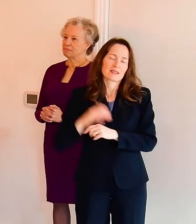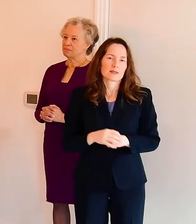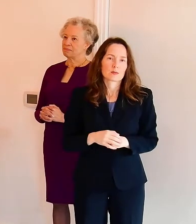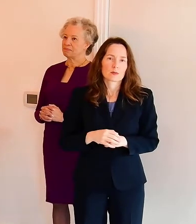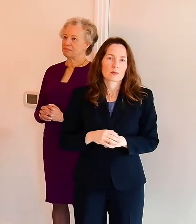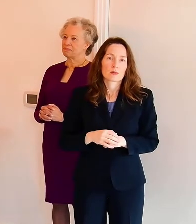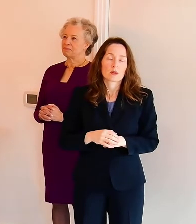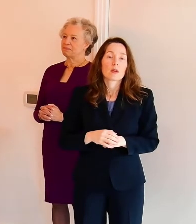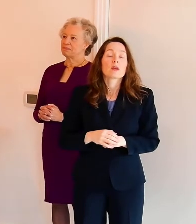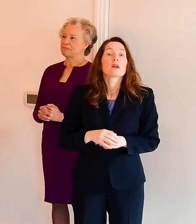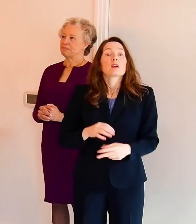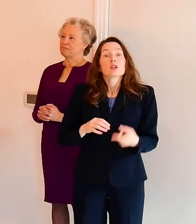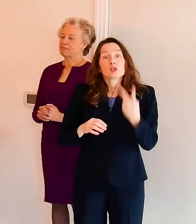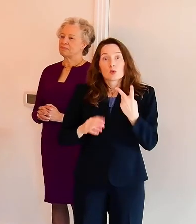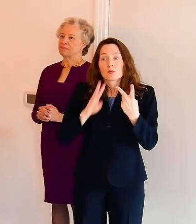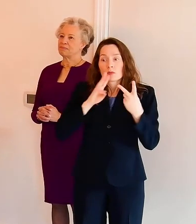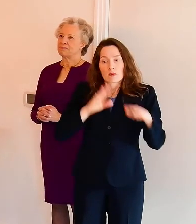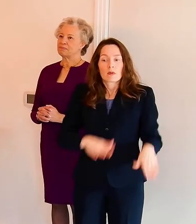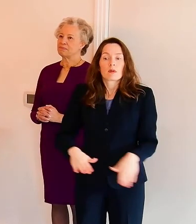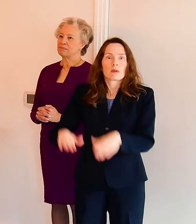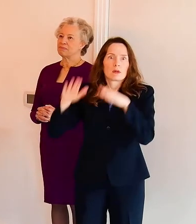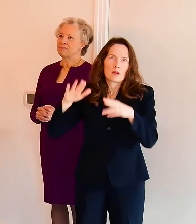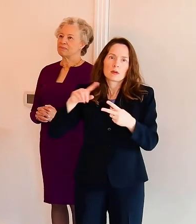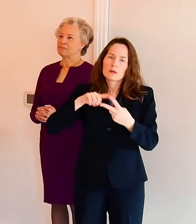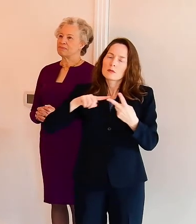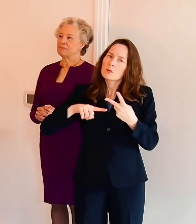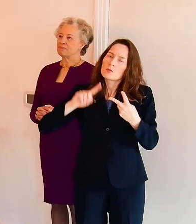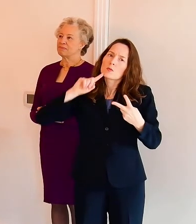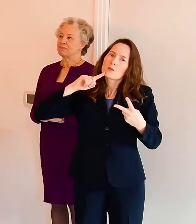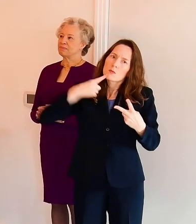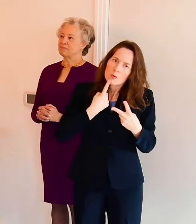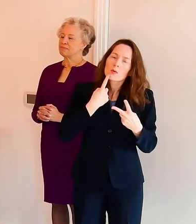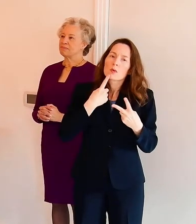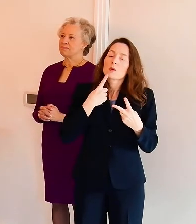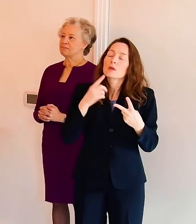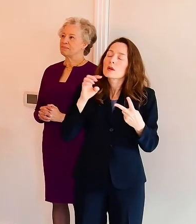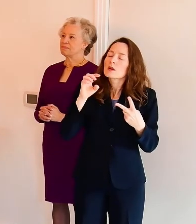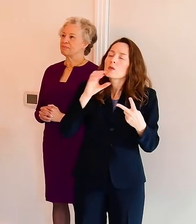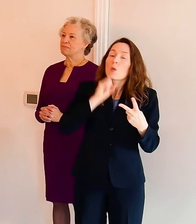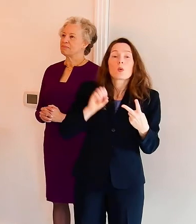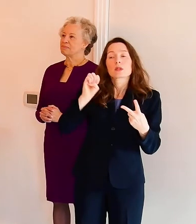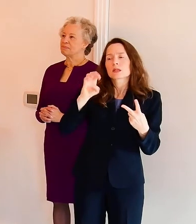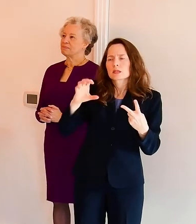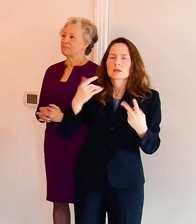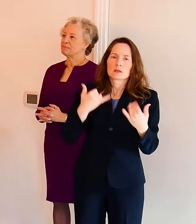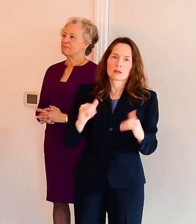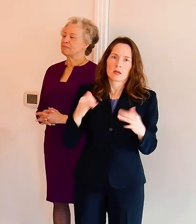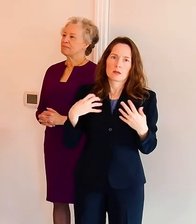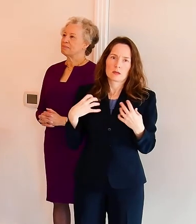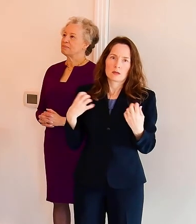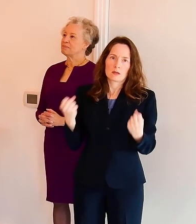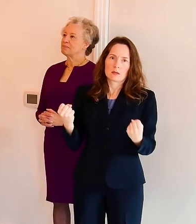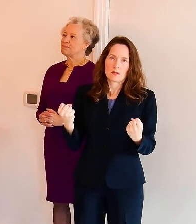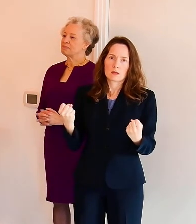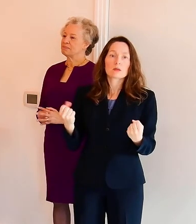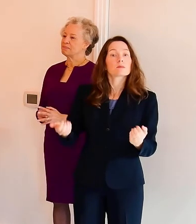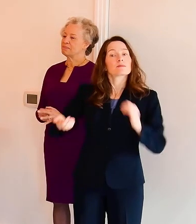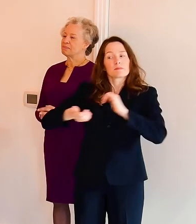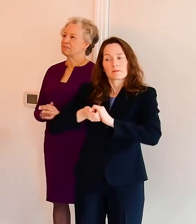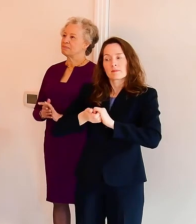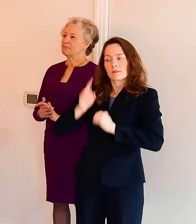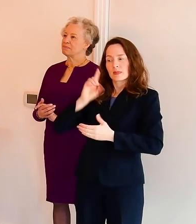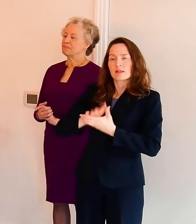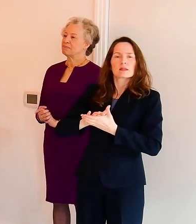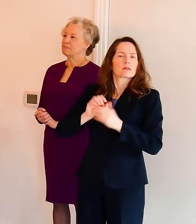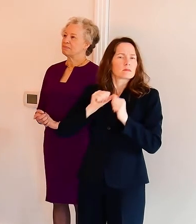100-year floods and a global pandemic, the recovery continues in Old Ellicott City. The Ellicott City Partnership believes in continuous improvement,